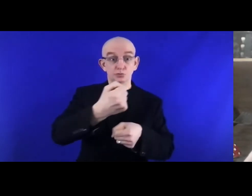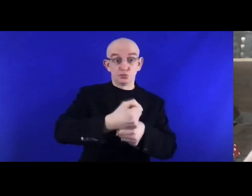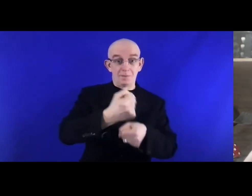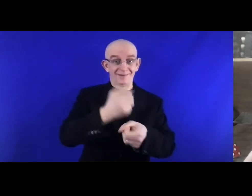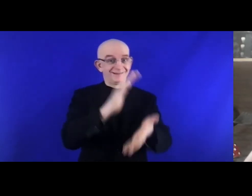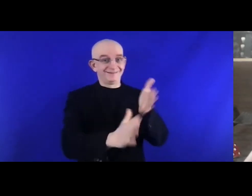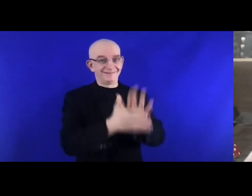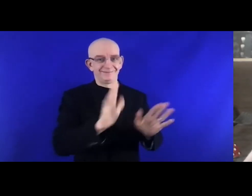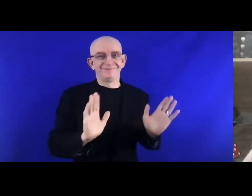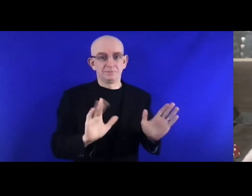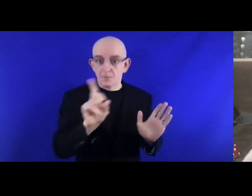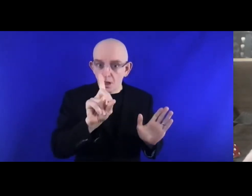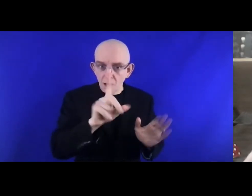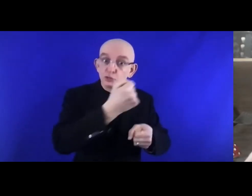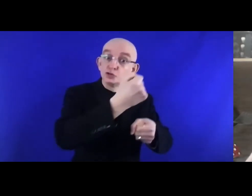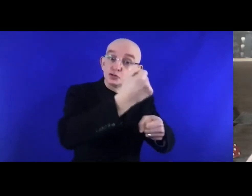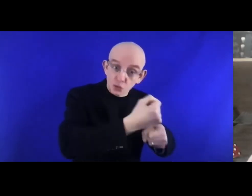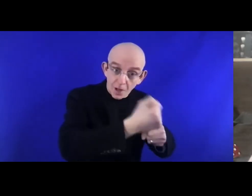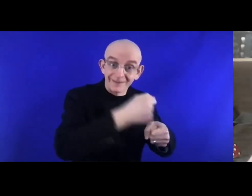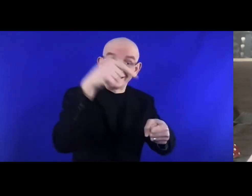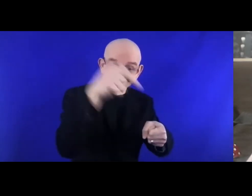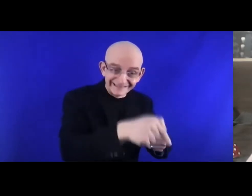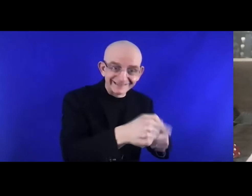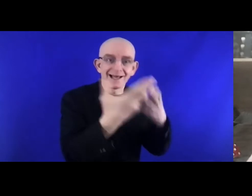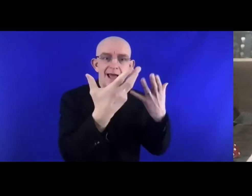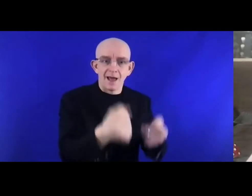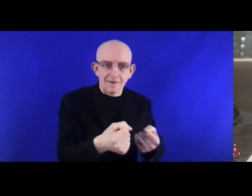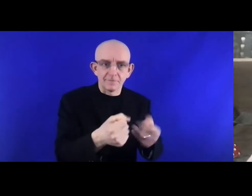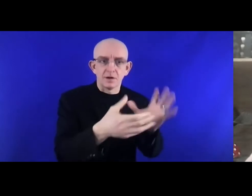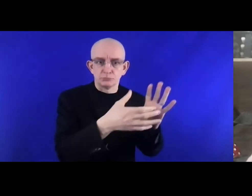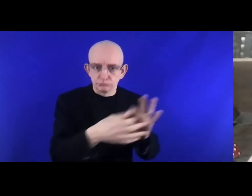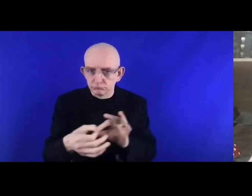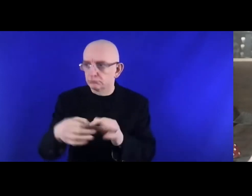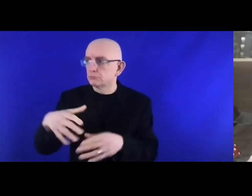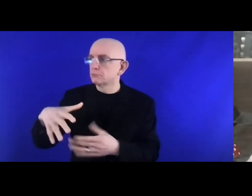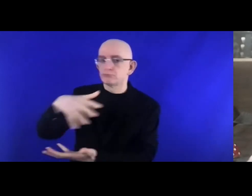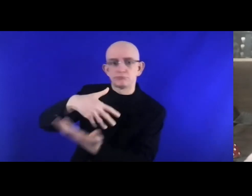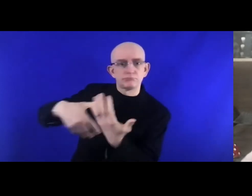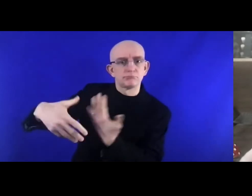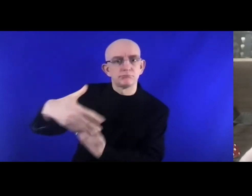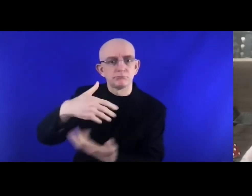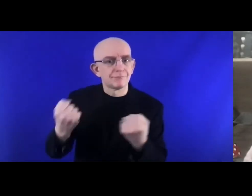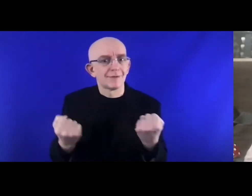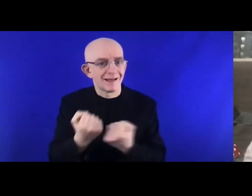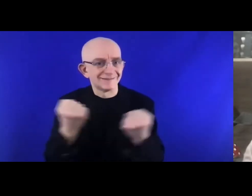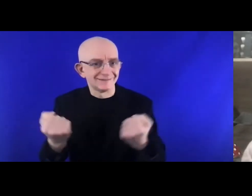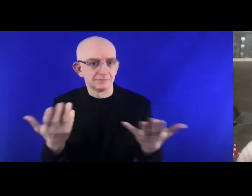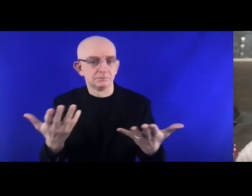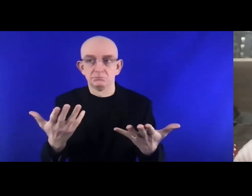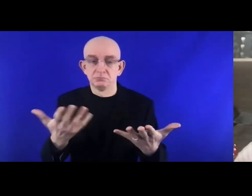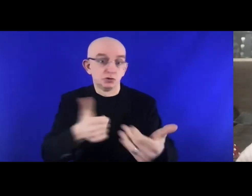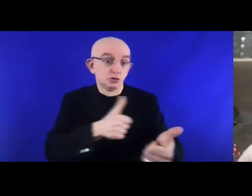it. But how does make them feel, or how does make that feel youth? I guess it's